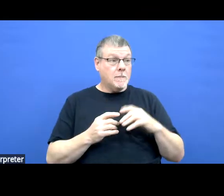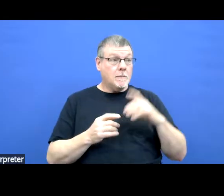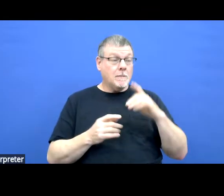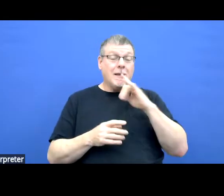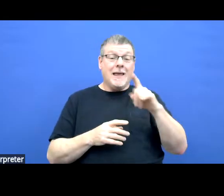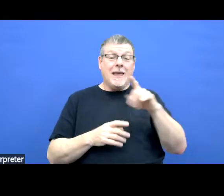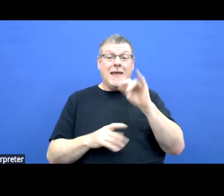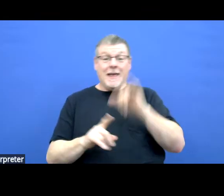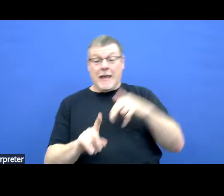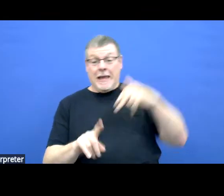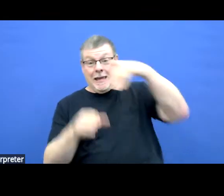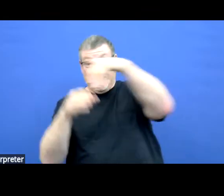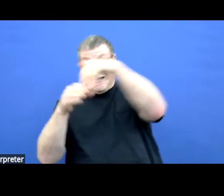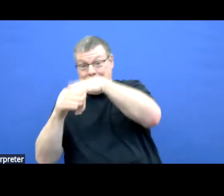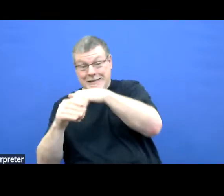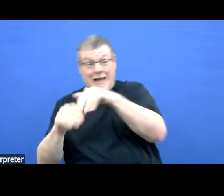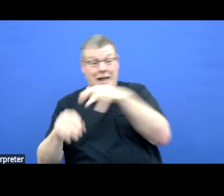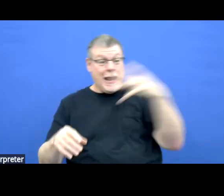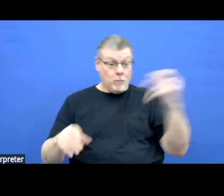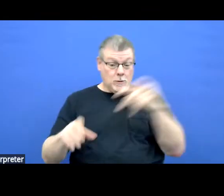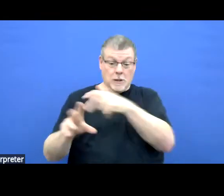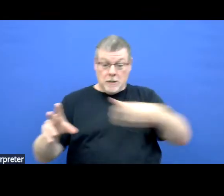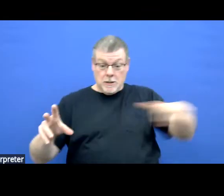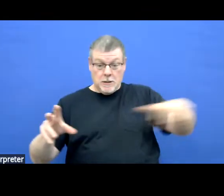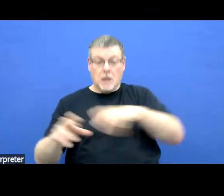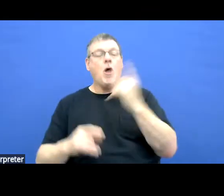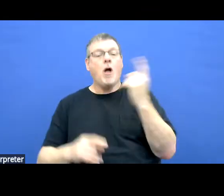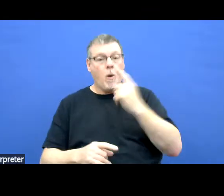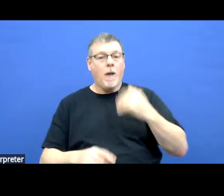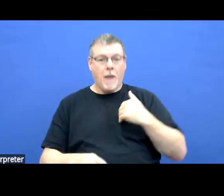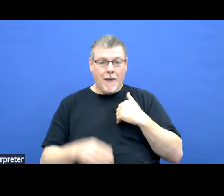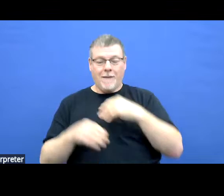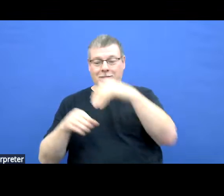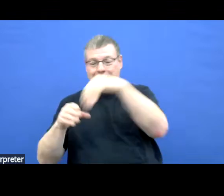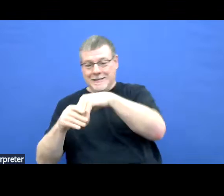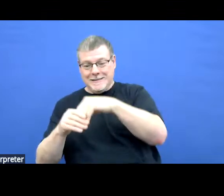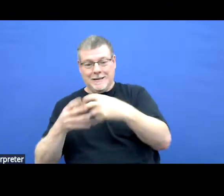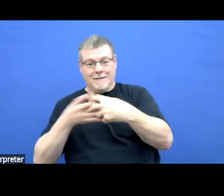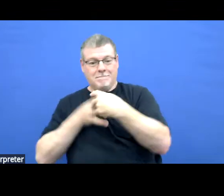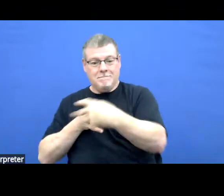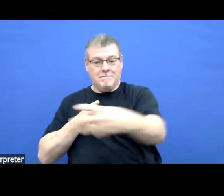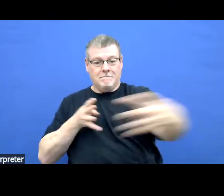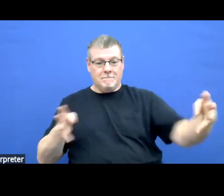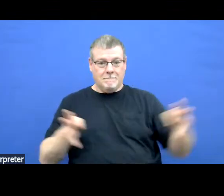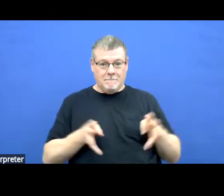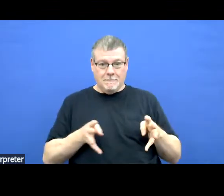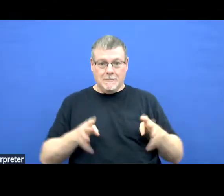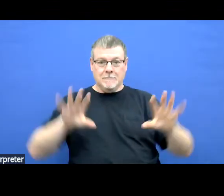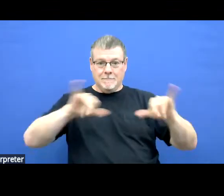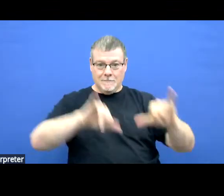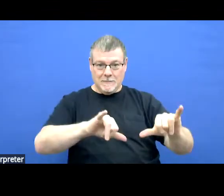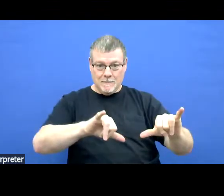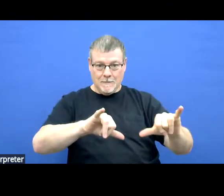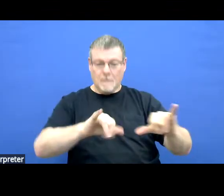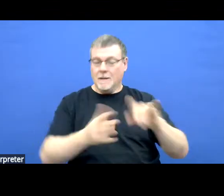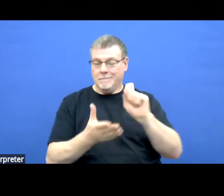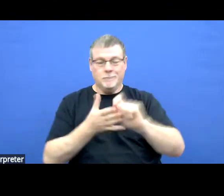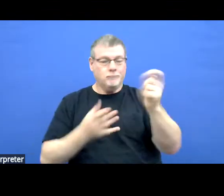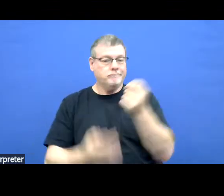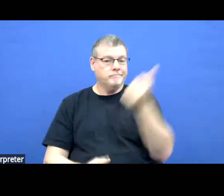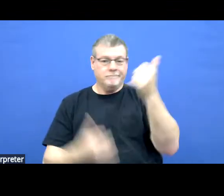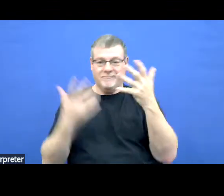and walking outside, well, that can be mitigated by always having a mini bar inside the fenced in area, right? You've just now checked that one off the list,